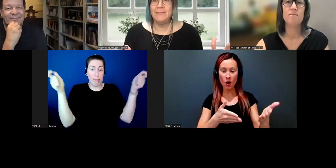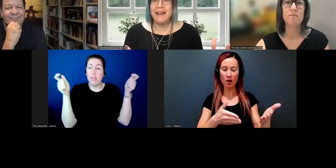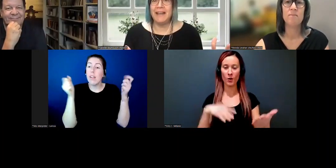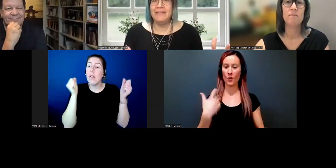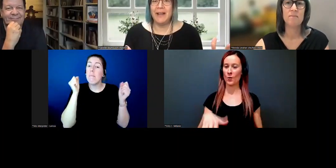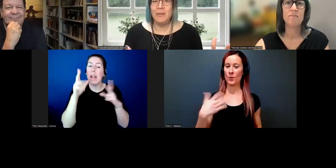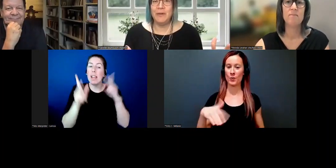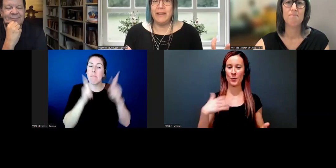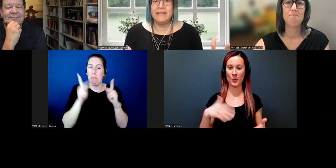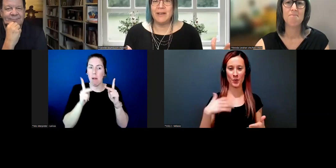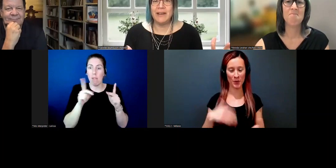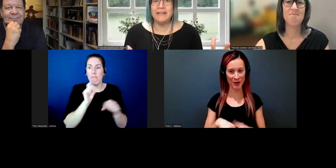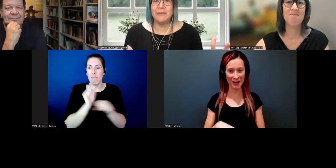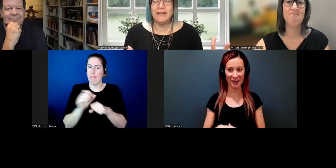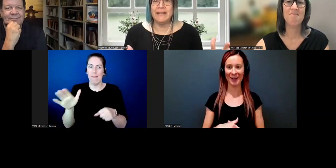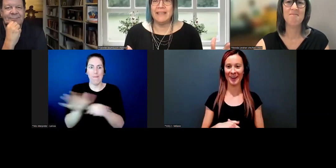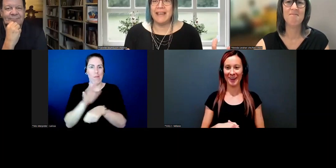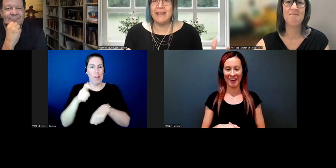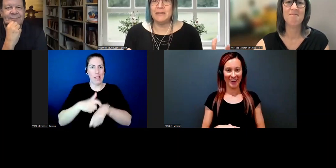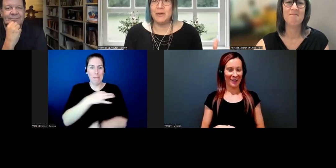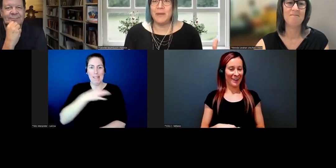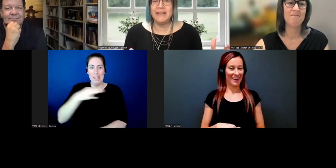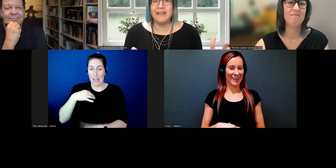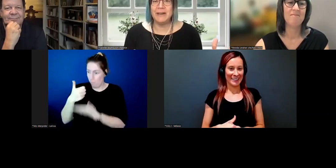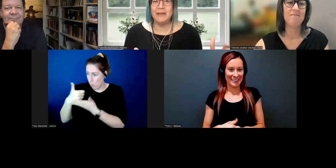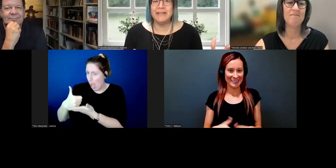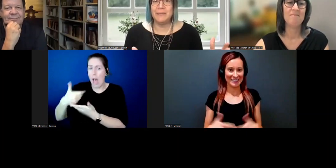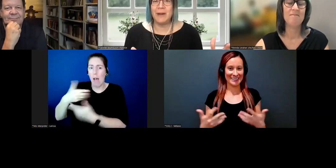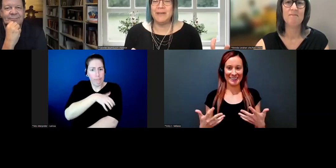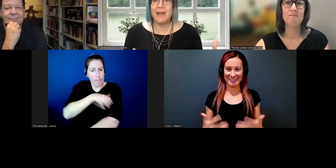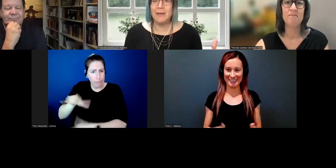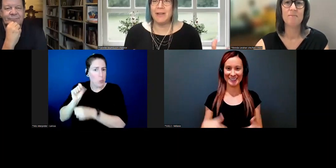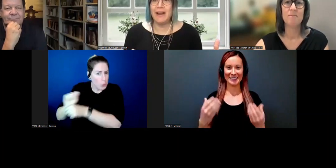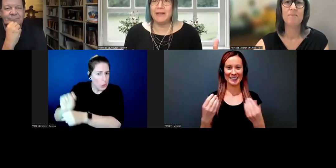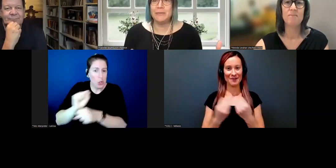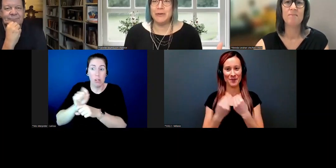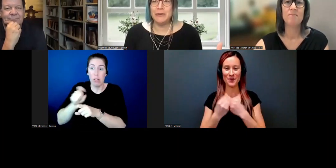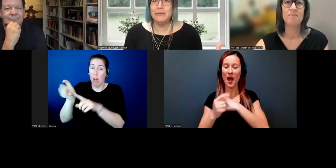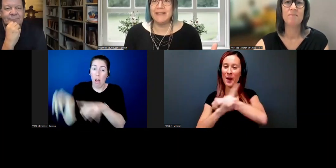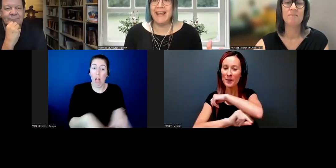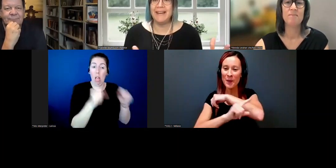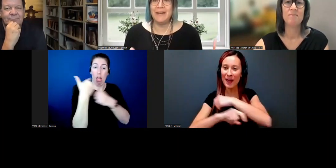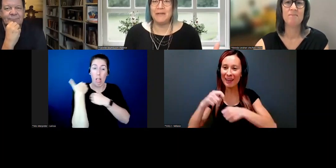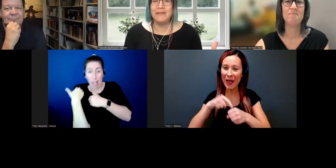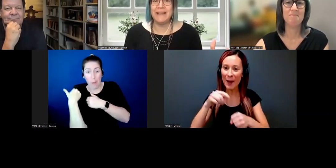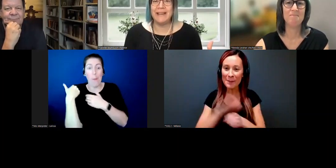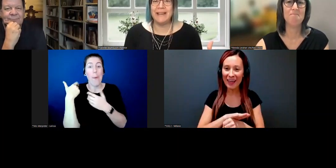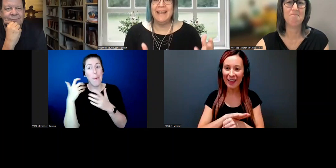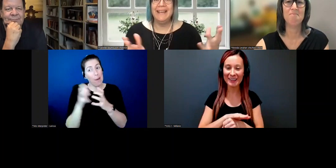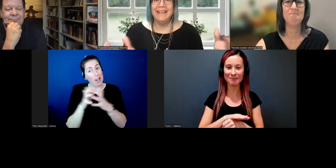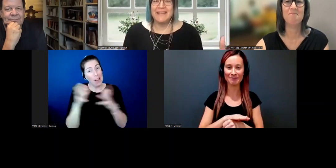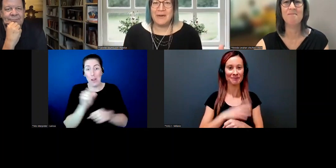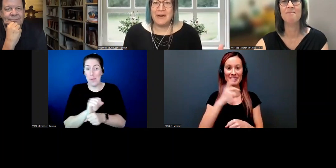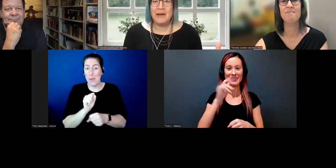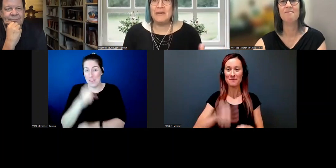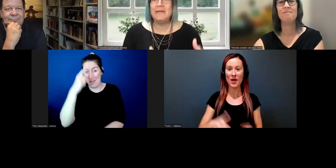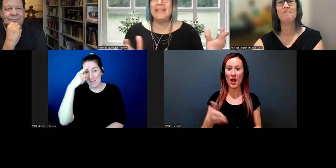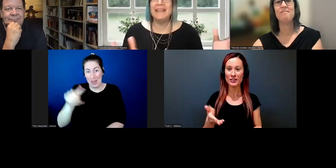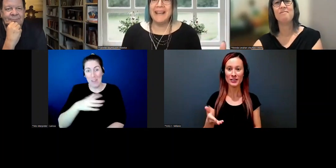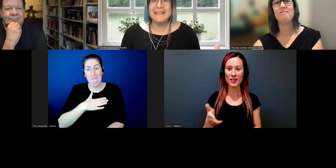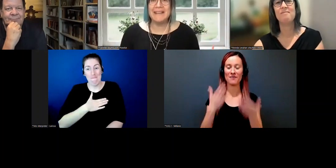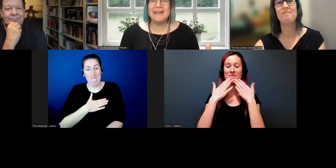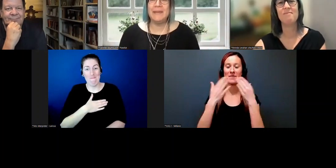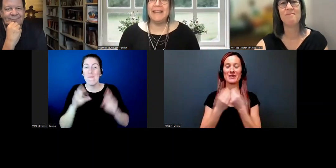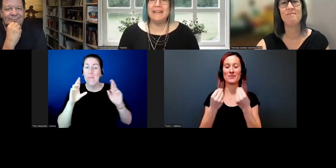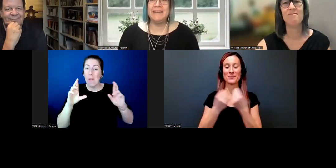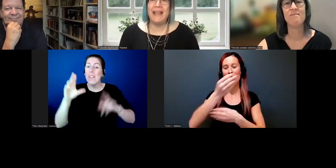full-time staff to help with. So I just want to thank you so much. I know this probably took up a lot of your spoons, and hopefully tomorrow and the